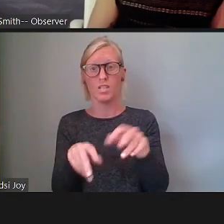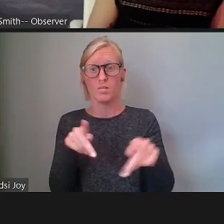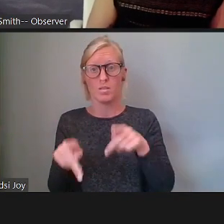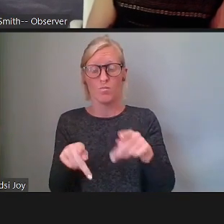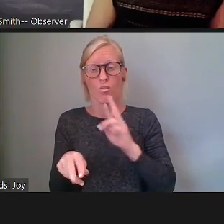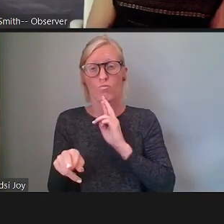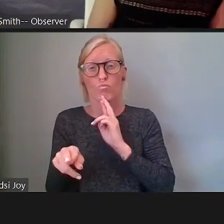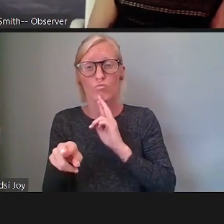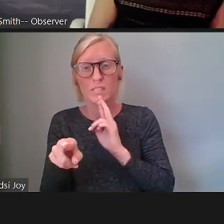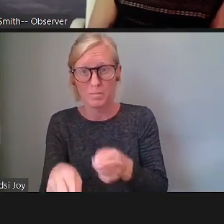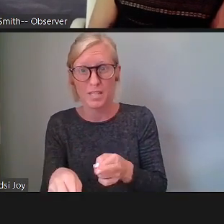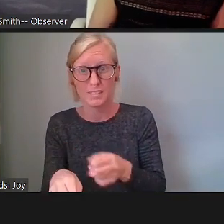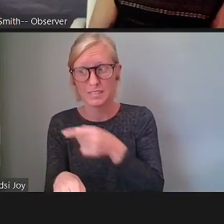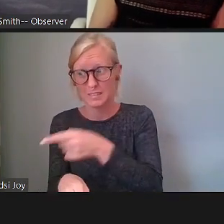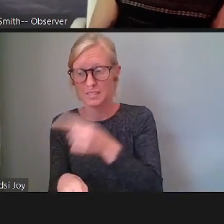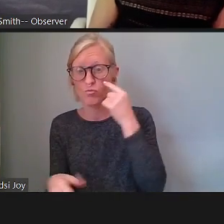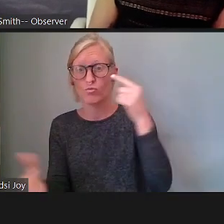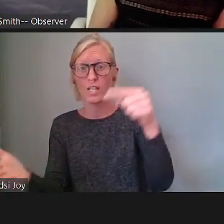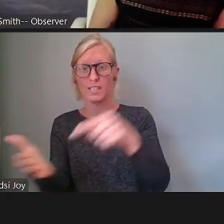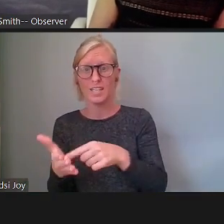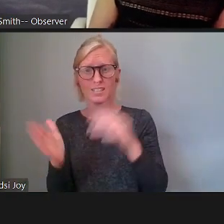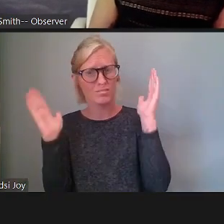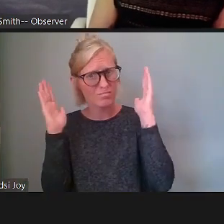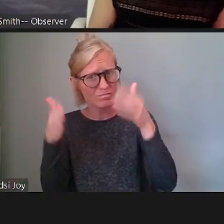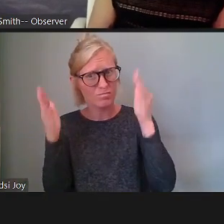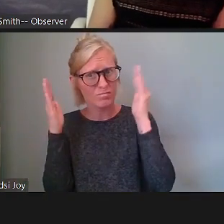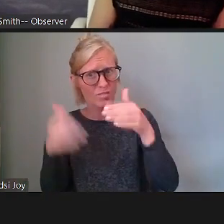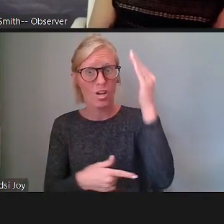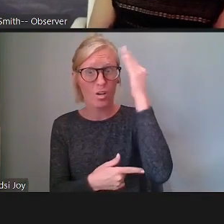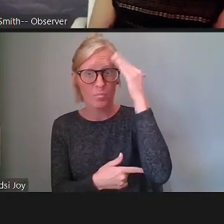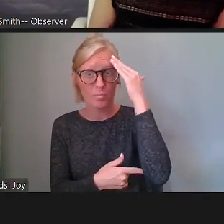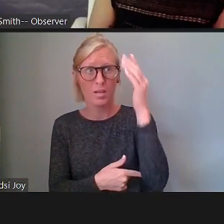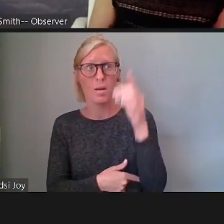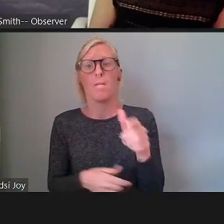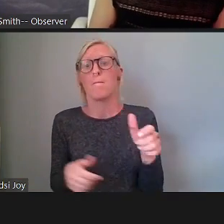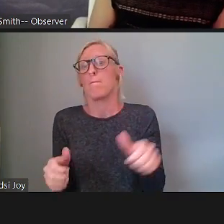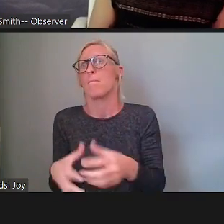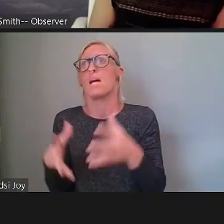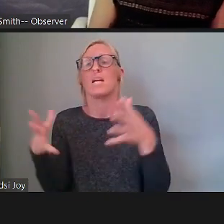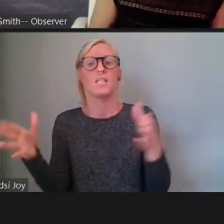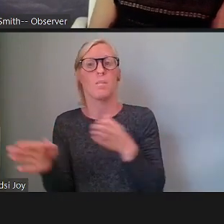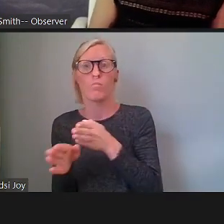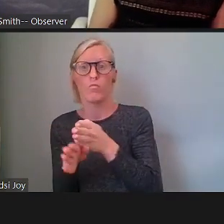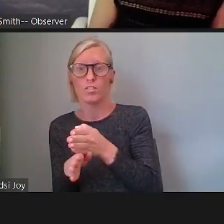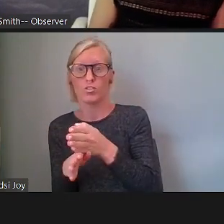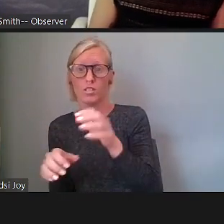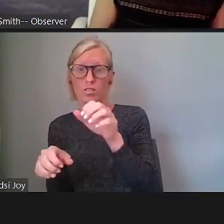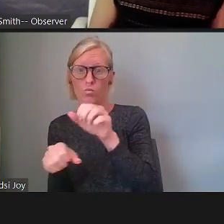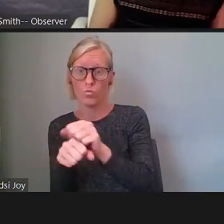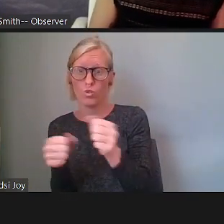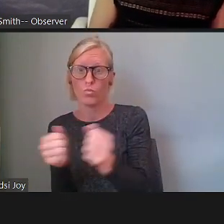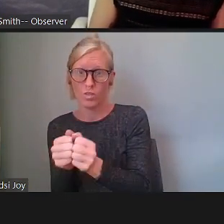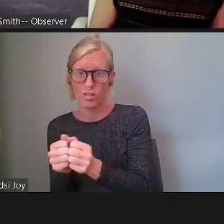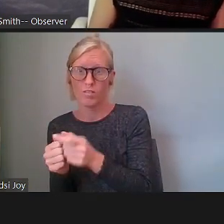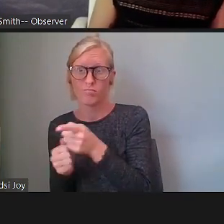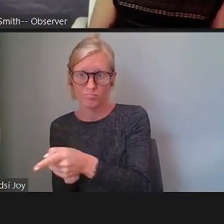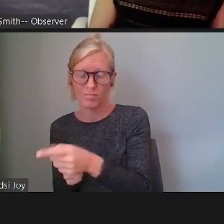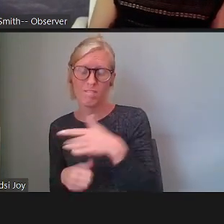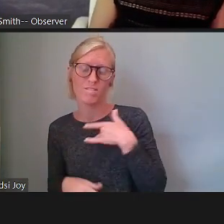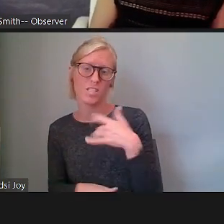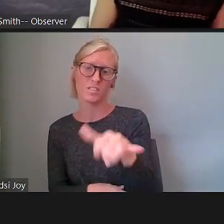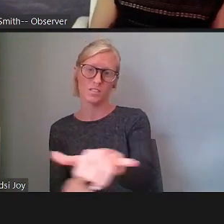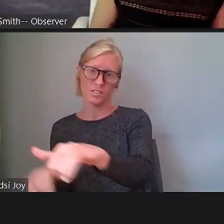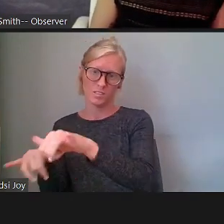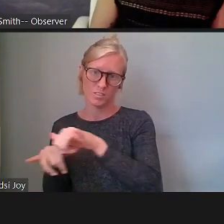to recognize and be aware of the fact that it's very likely many of your colleagues feel the same way.